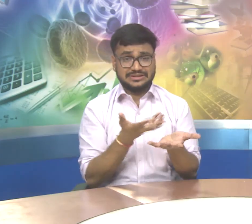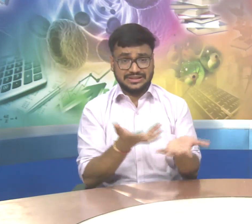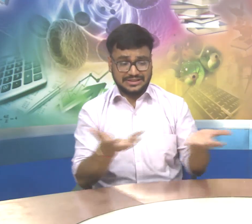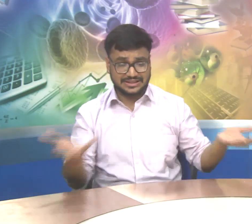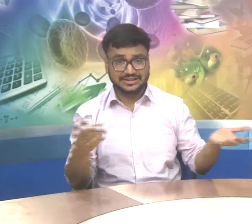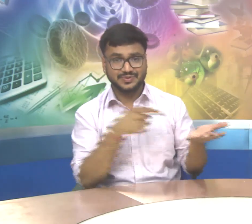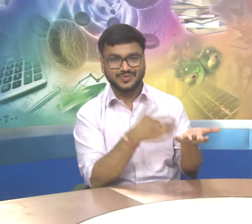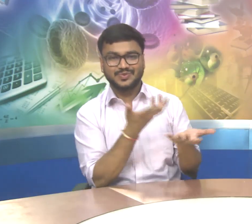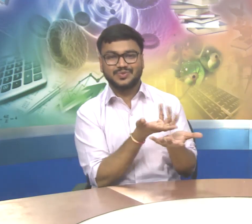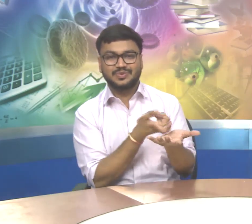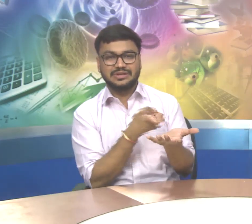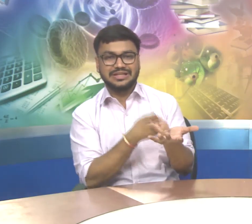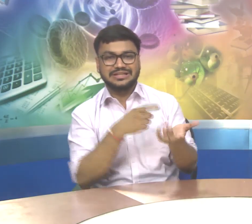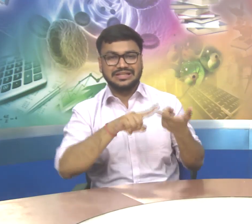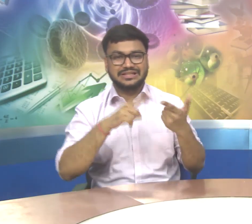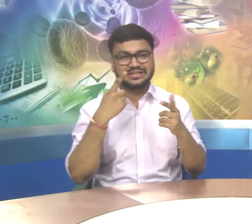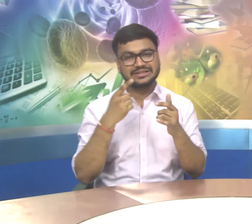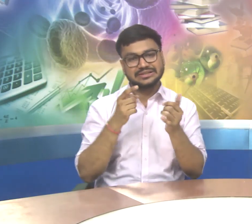Next is renewable resources.